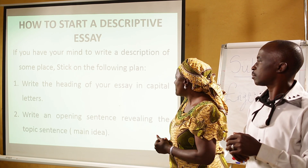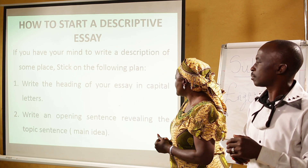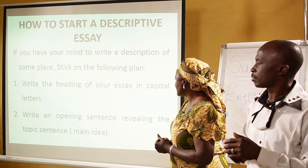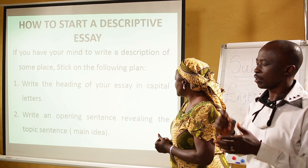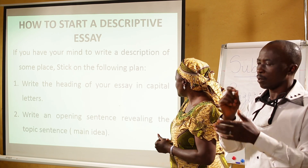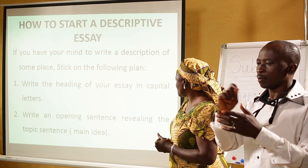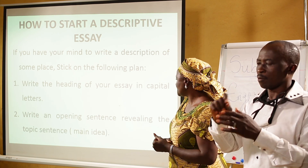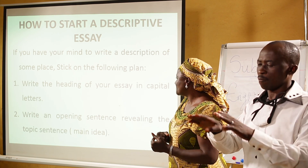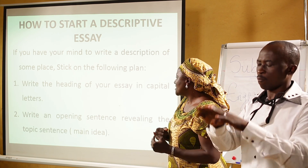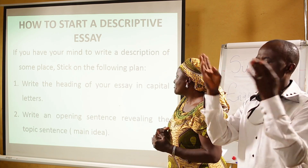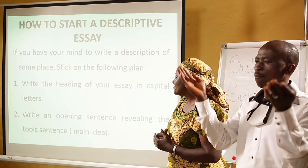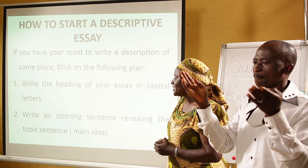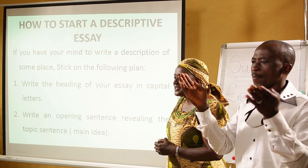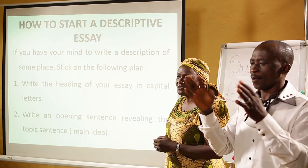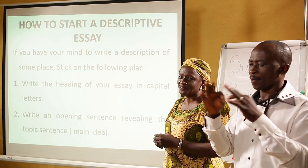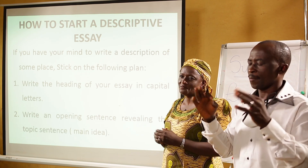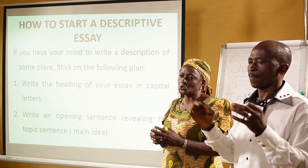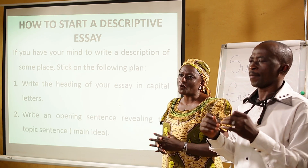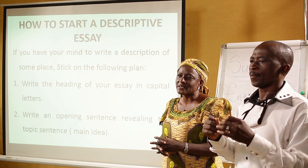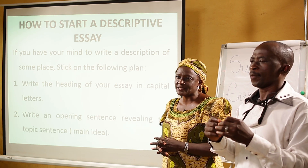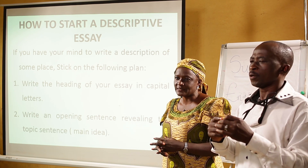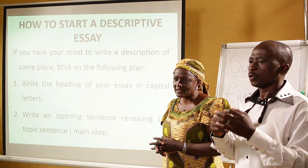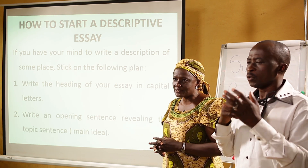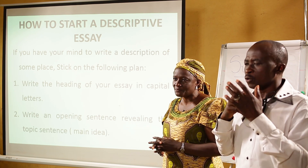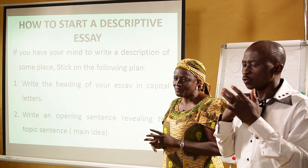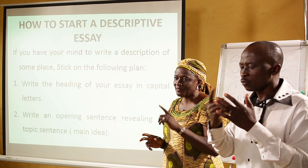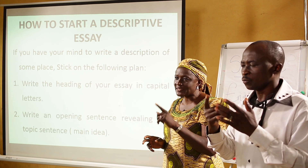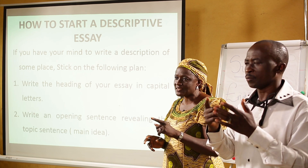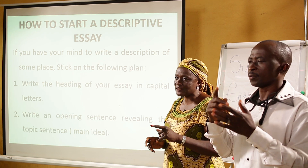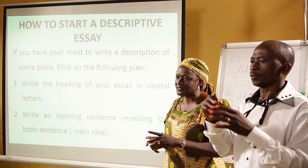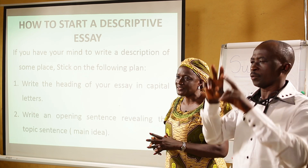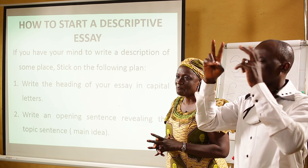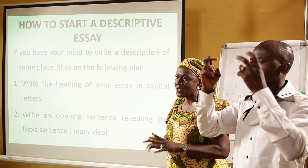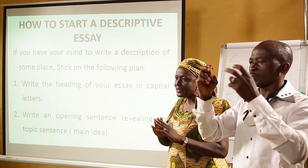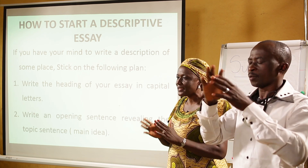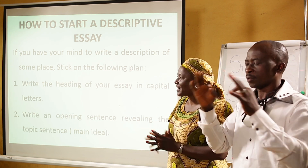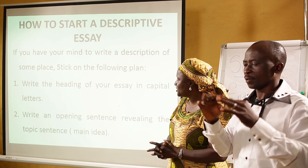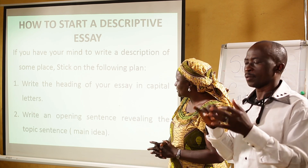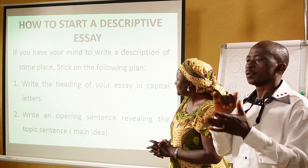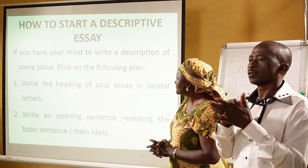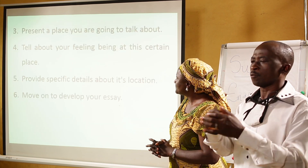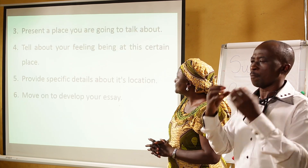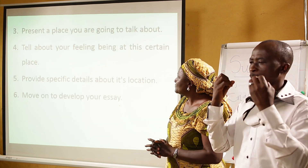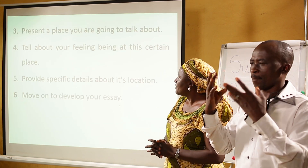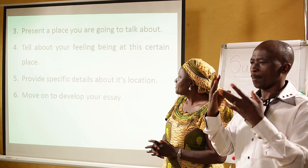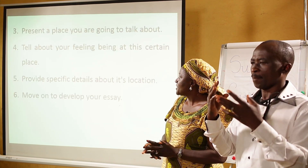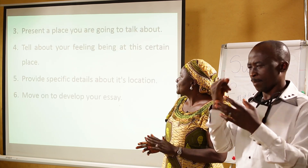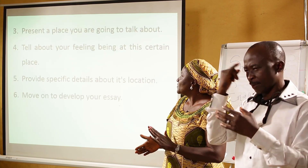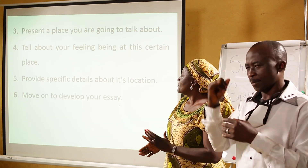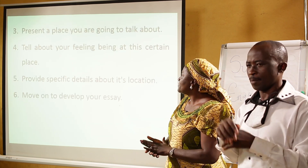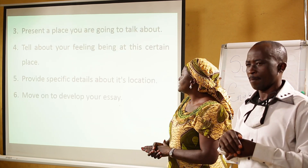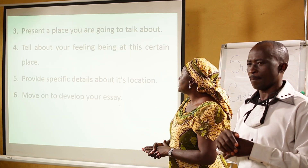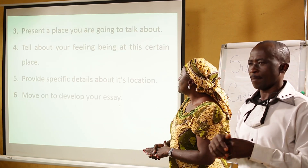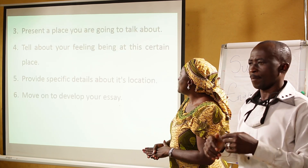an opening sentence revealing the topic sentence, that is the main idea.